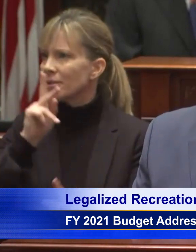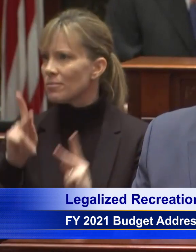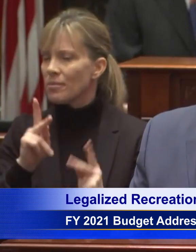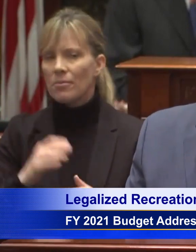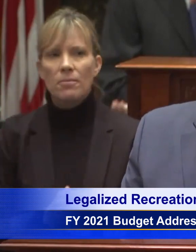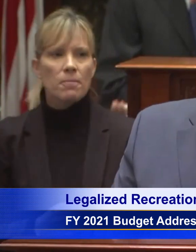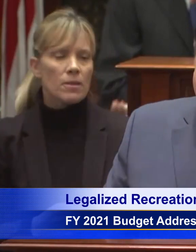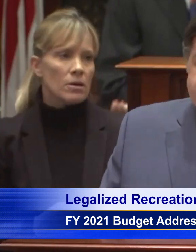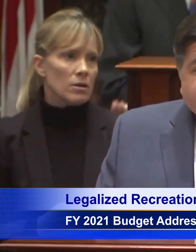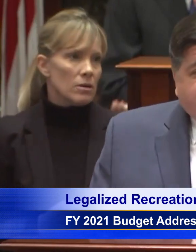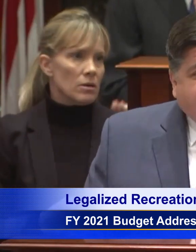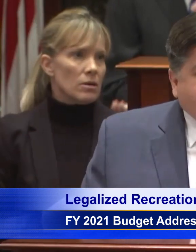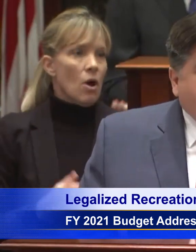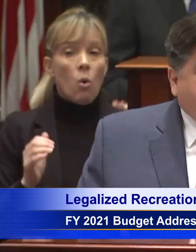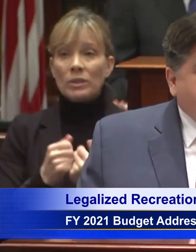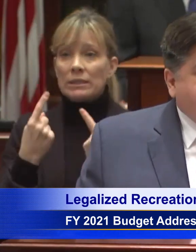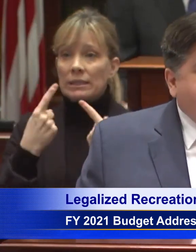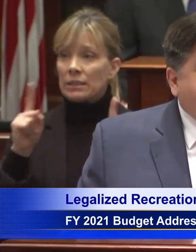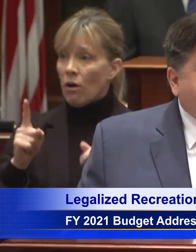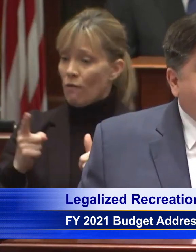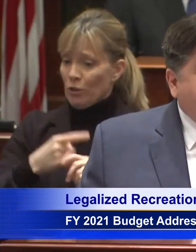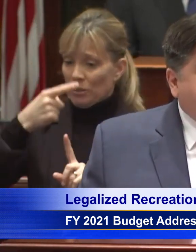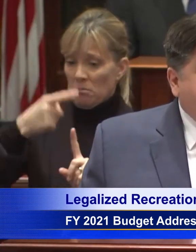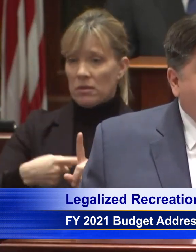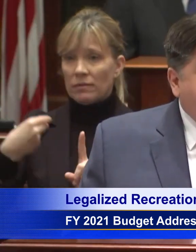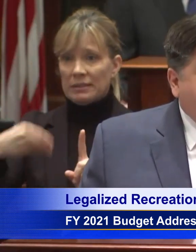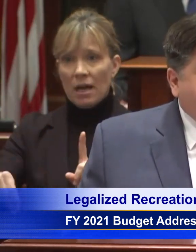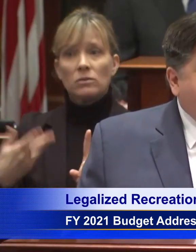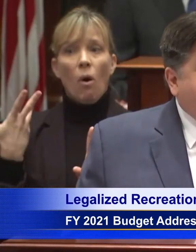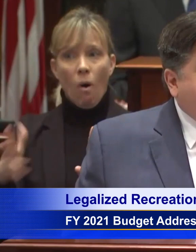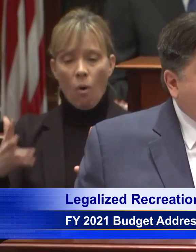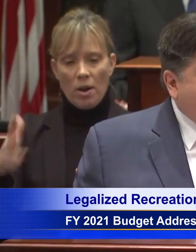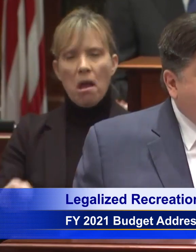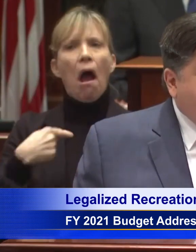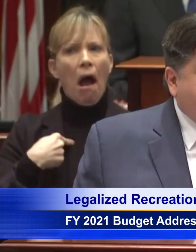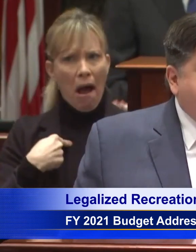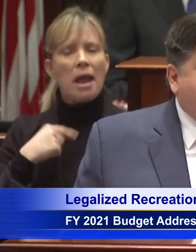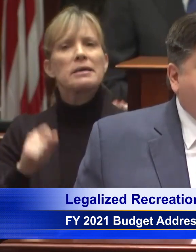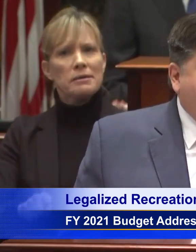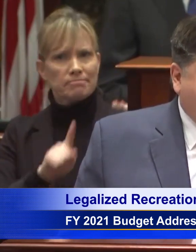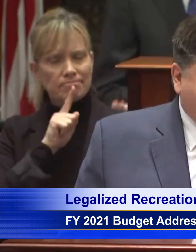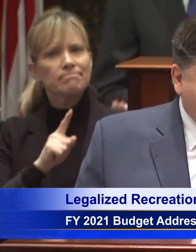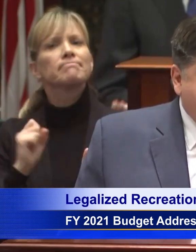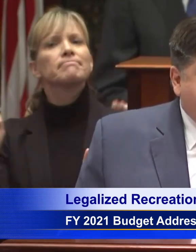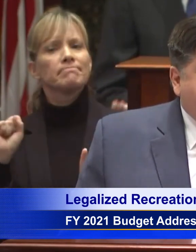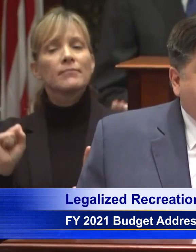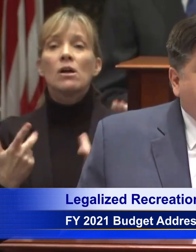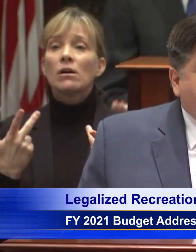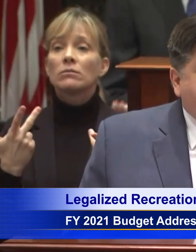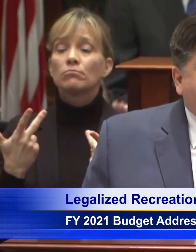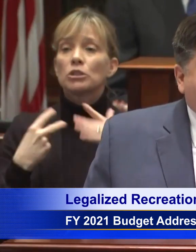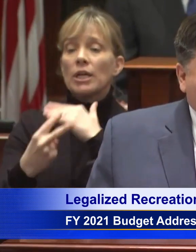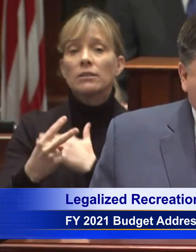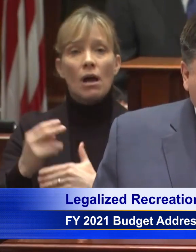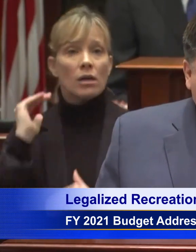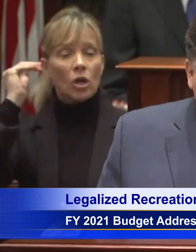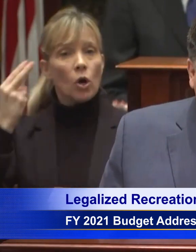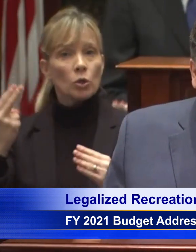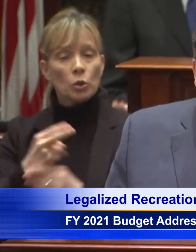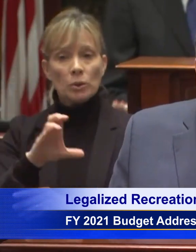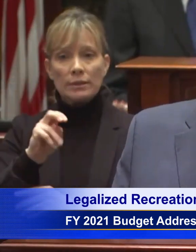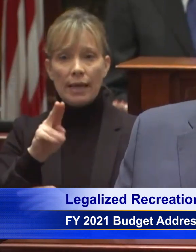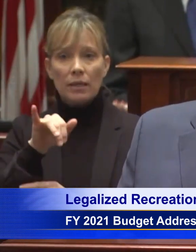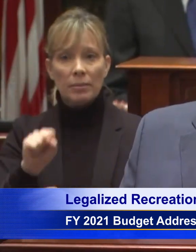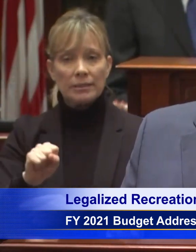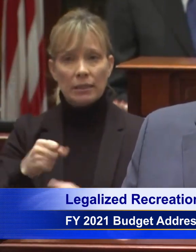people. With a successful first month of sales under our belt, I can conservatively project that adult use cannabis